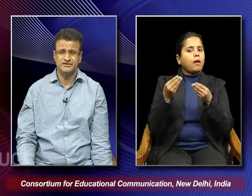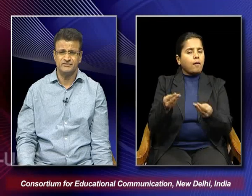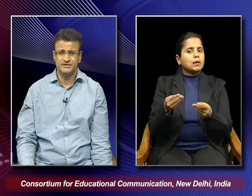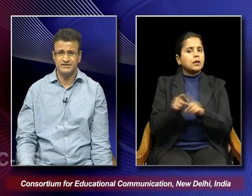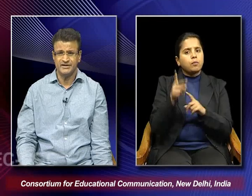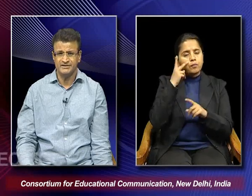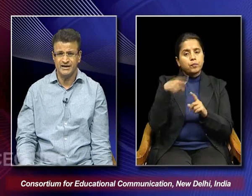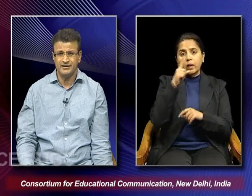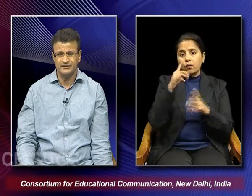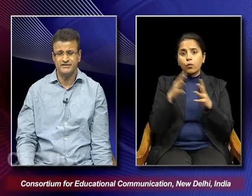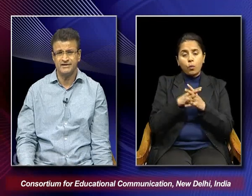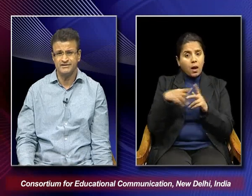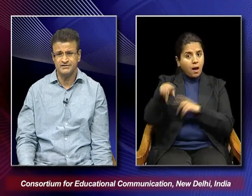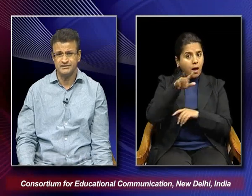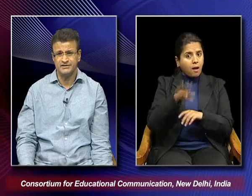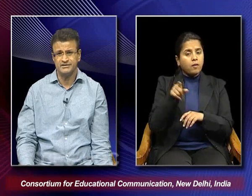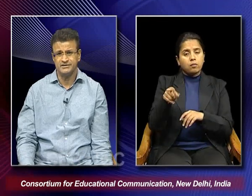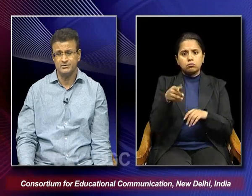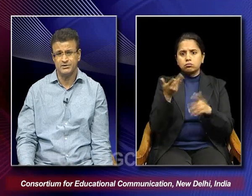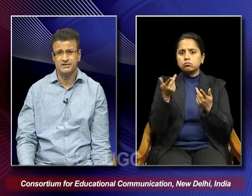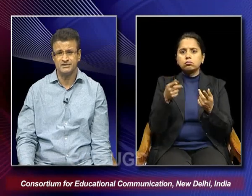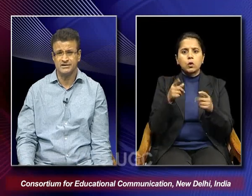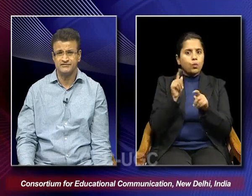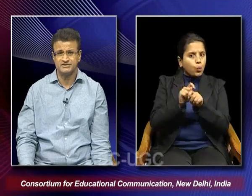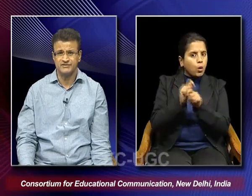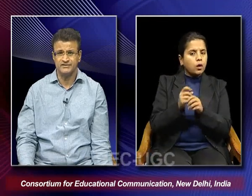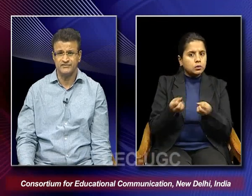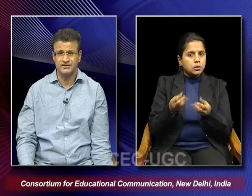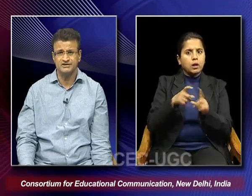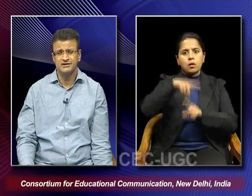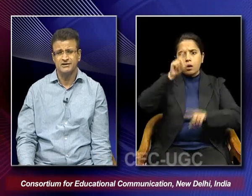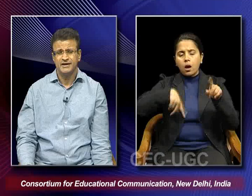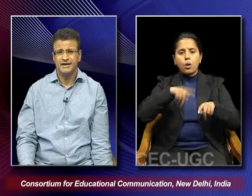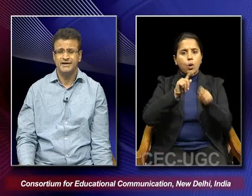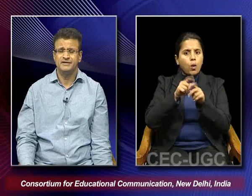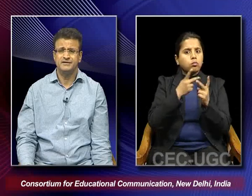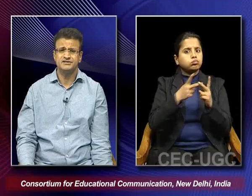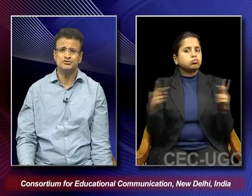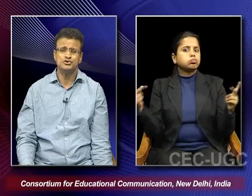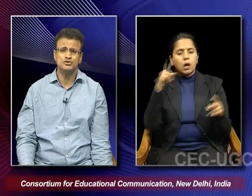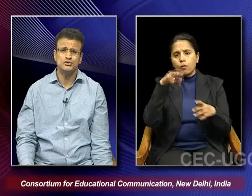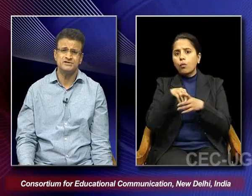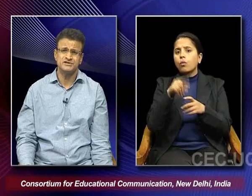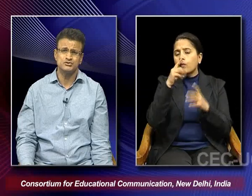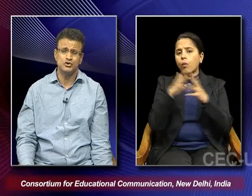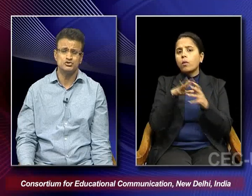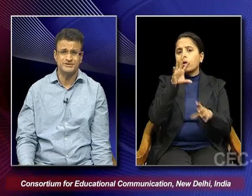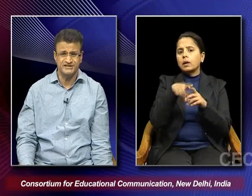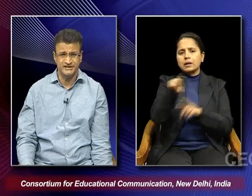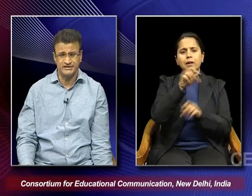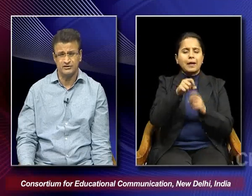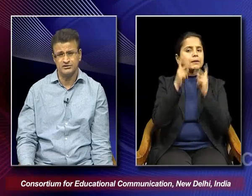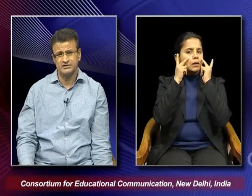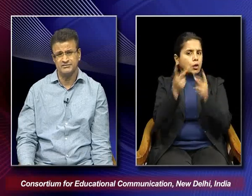sense when women, they enter and they work in the diversified field, and this could also be